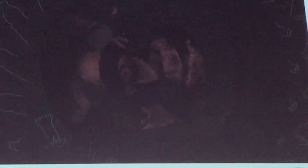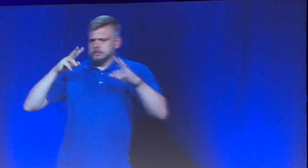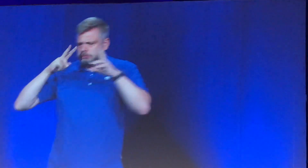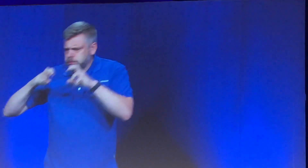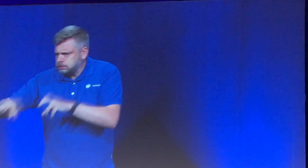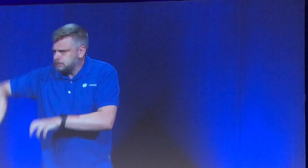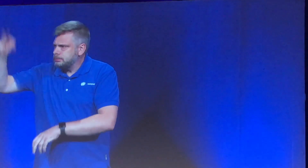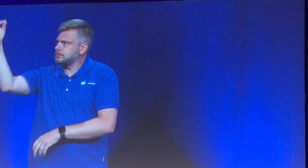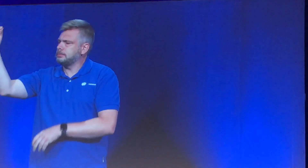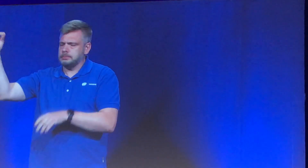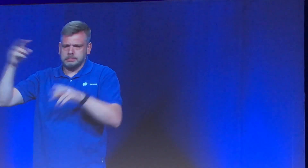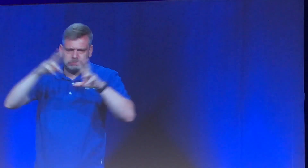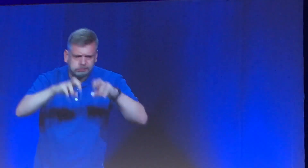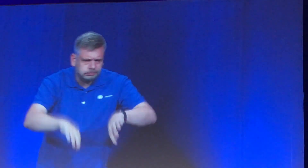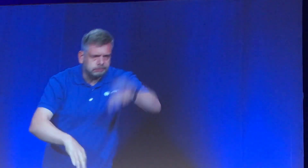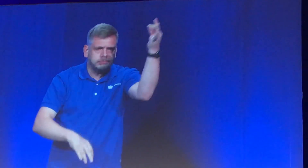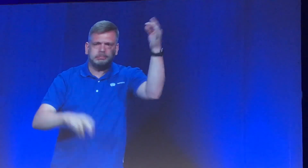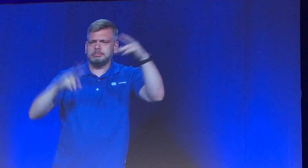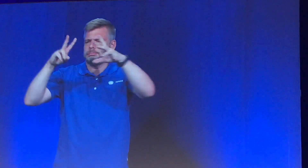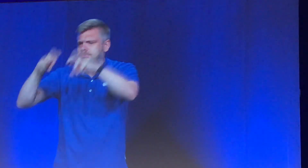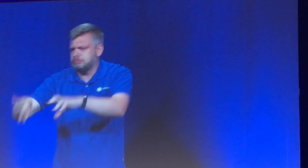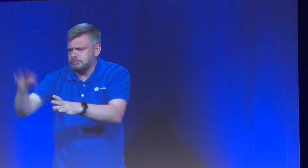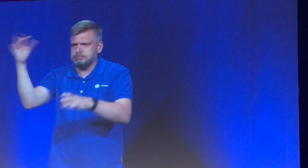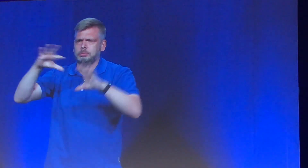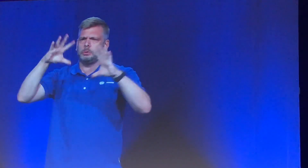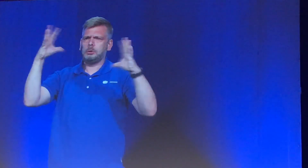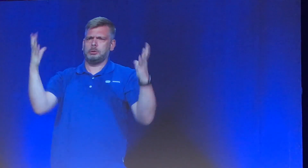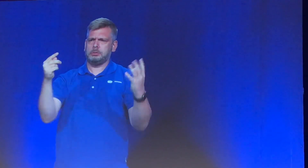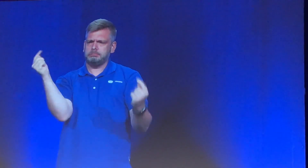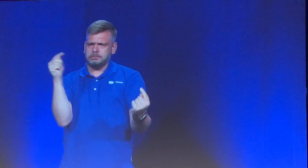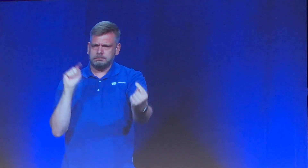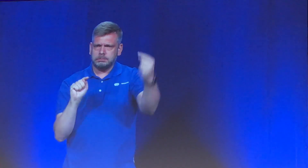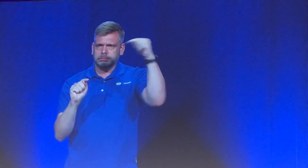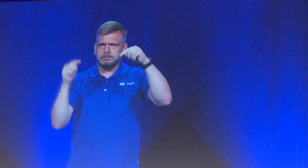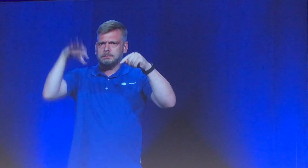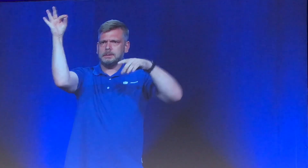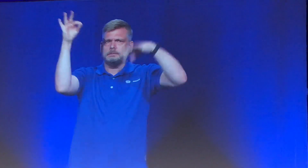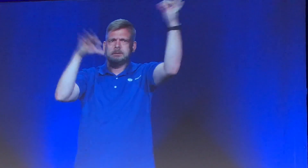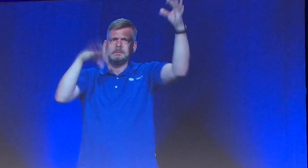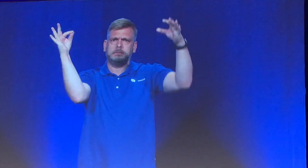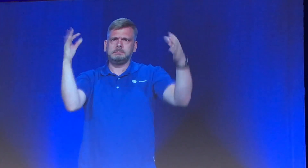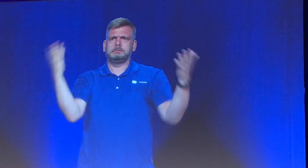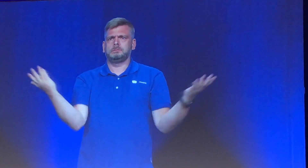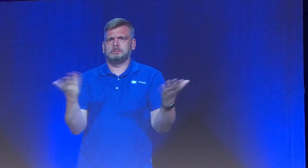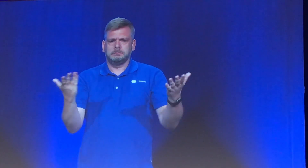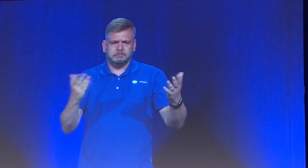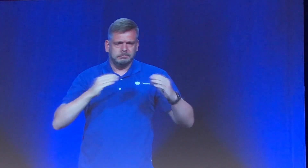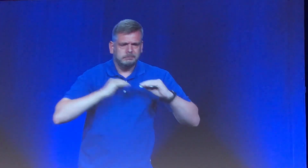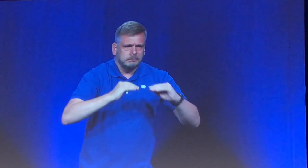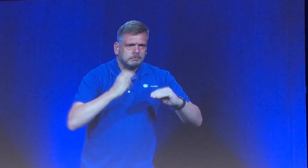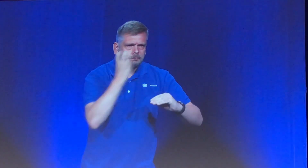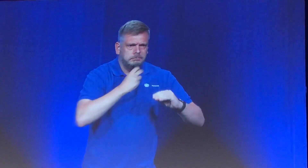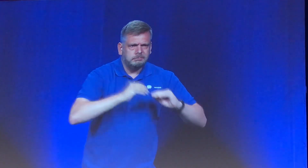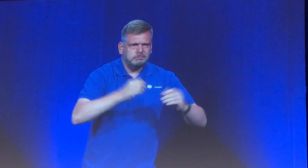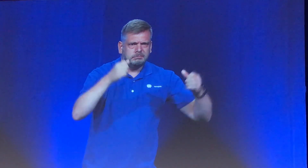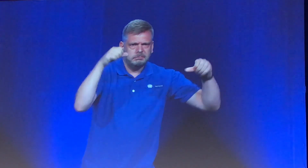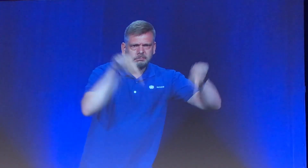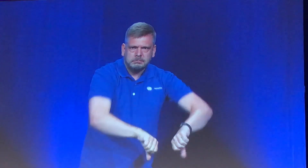The critical thing in our project has been to find visual, creative ways of conveying this information, but